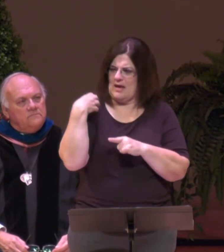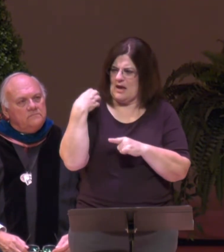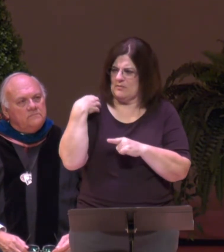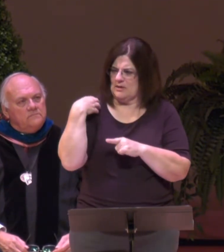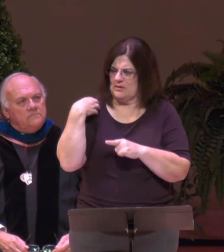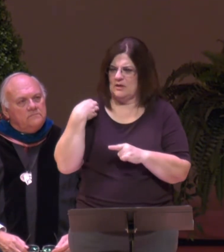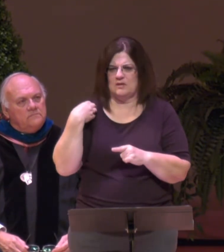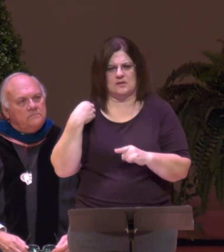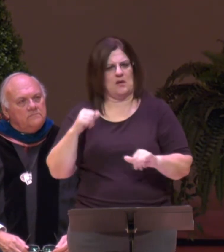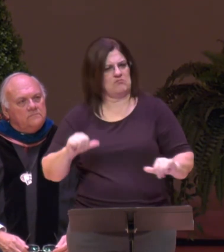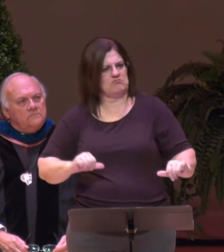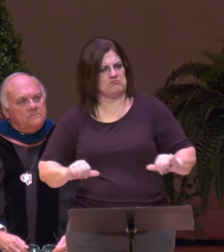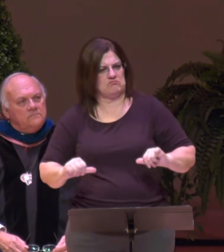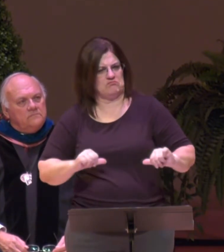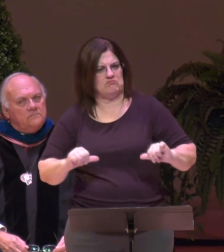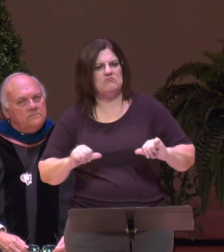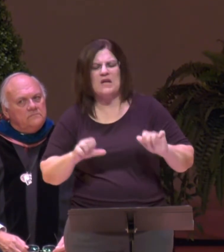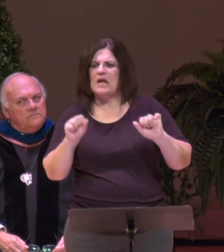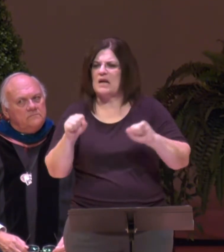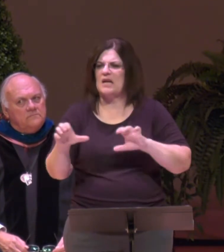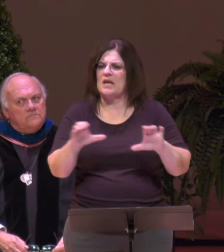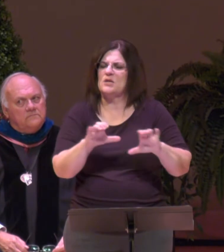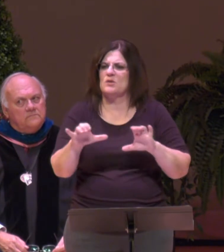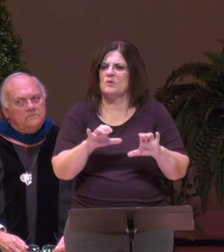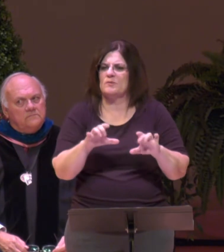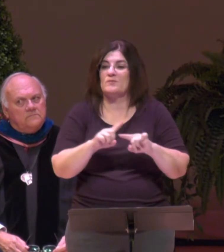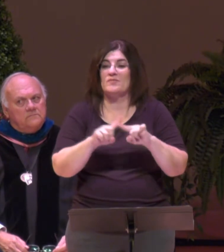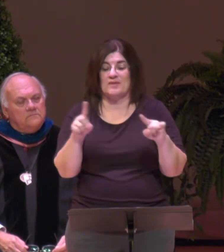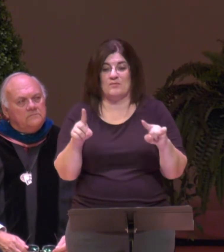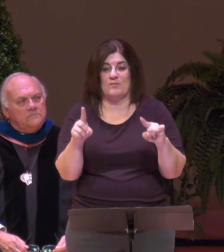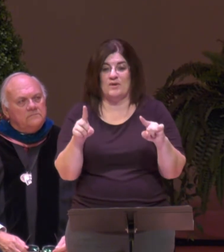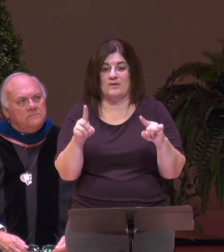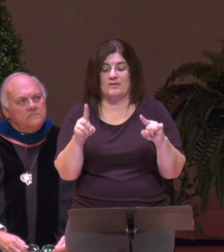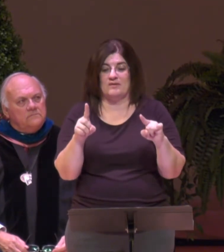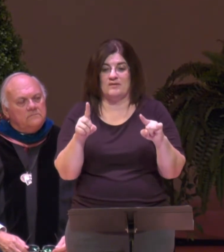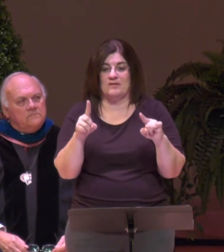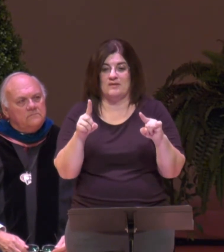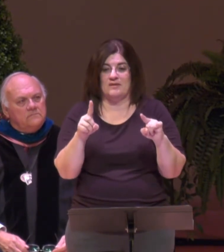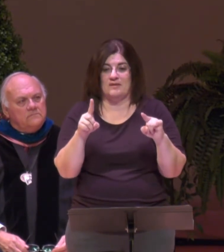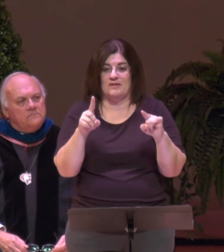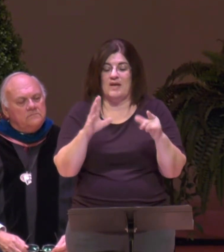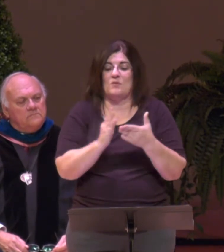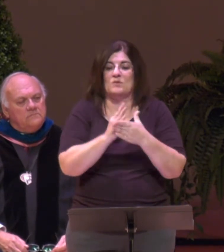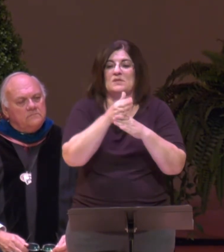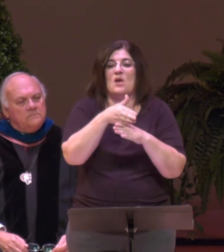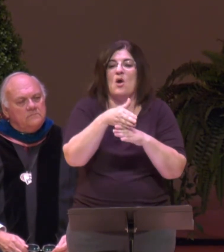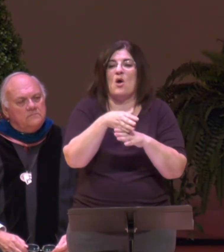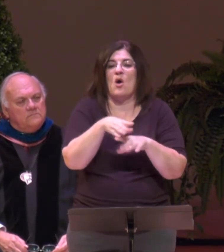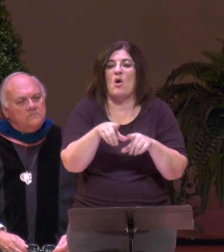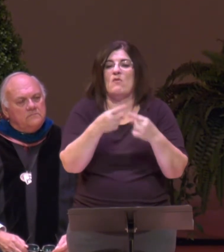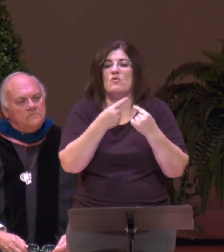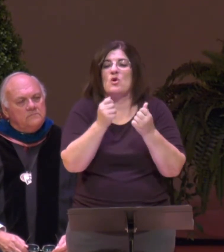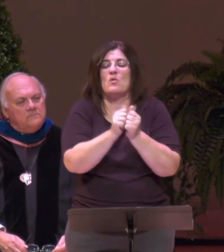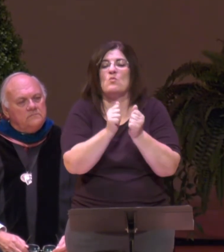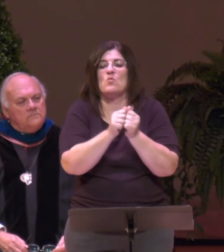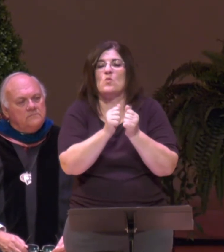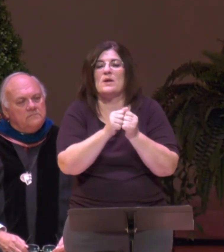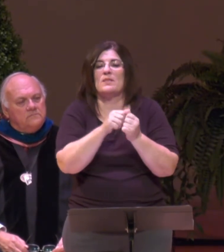his abilities, and yet was overcome by the sandstorm and the windstorm that caused it to go crosswise in that